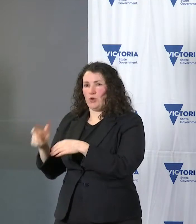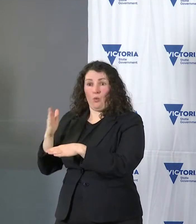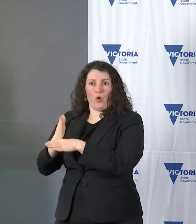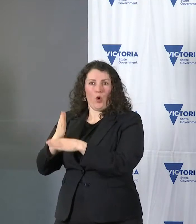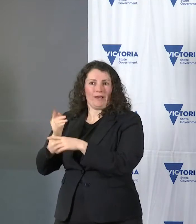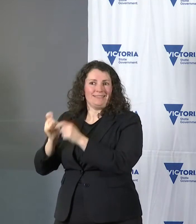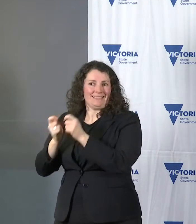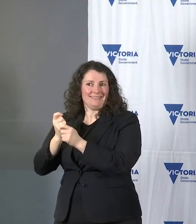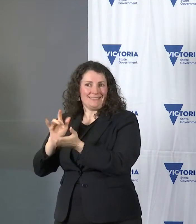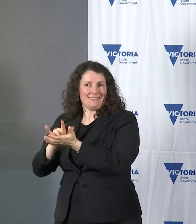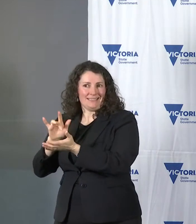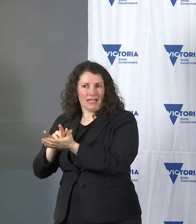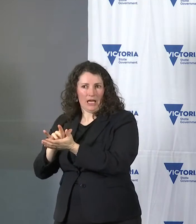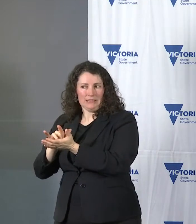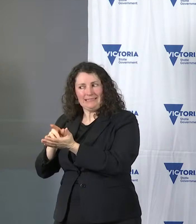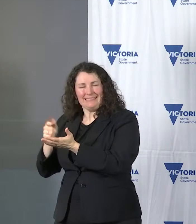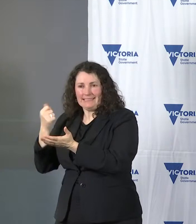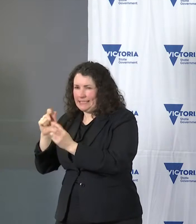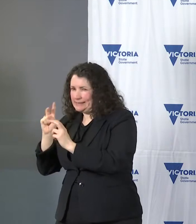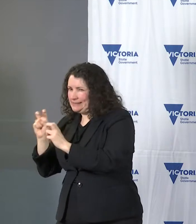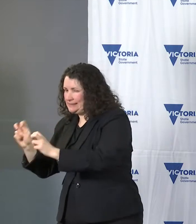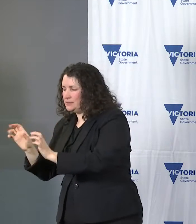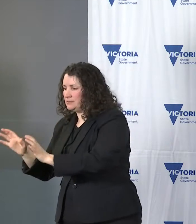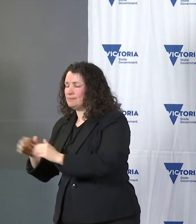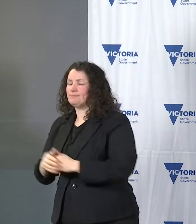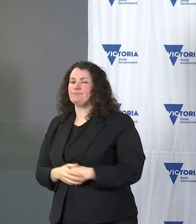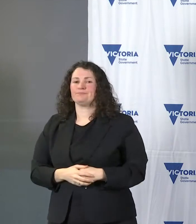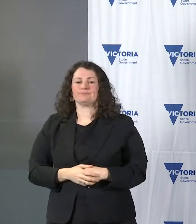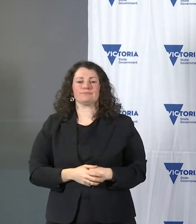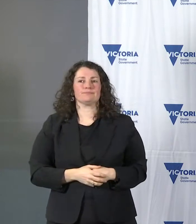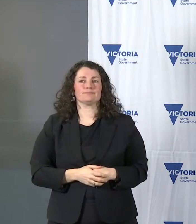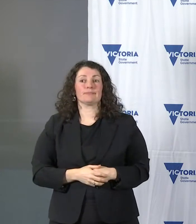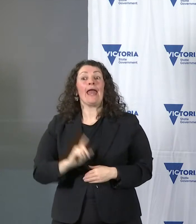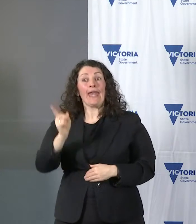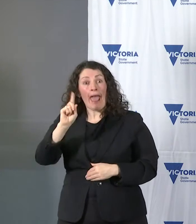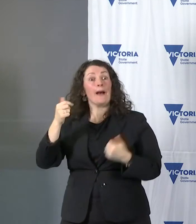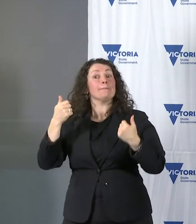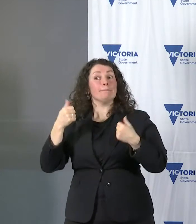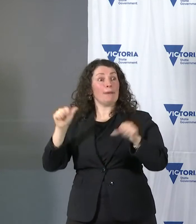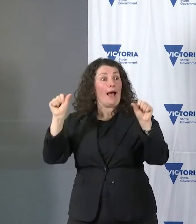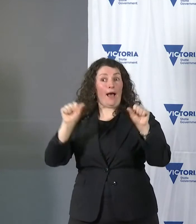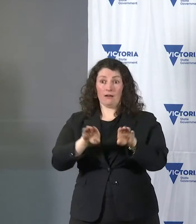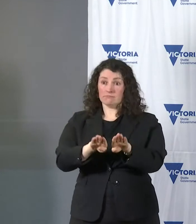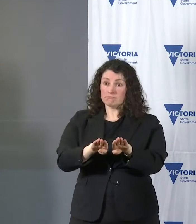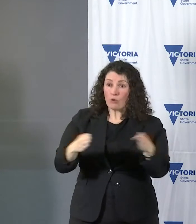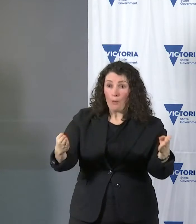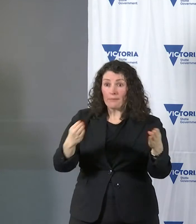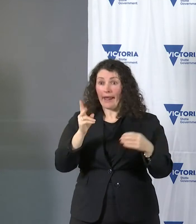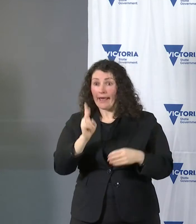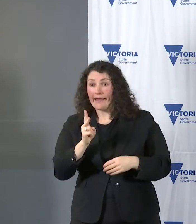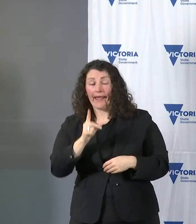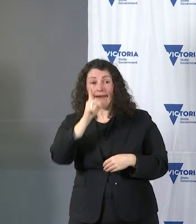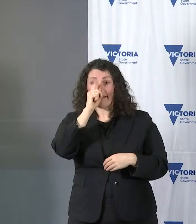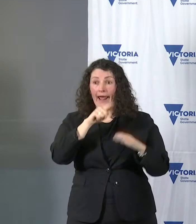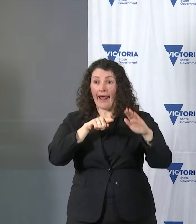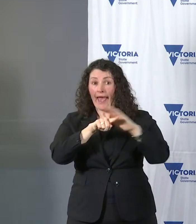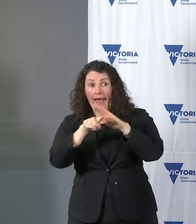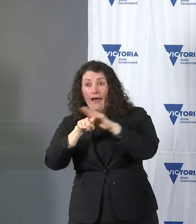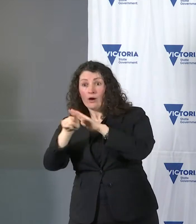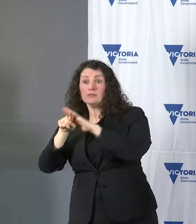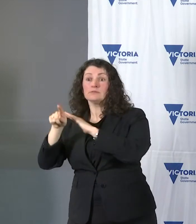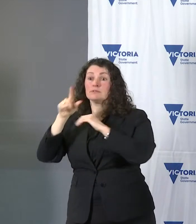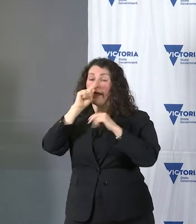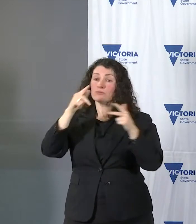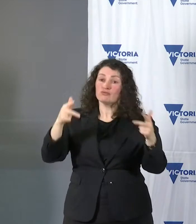check-in numbers jump back, indeed exceed those rates, as all Victorians take the important steps that they need to do